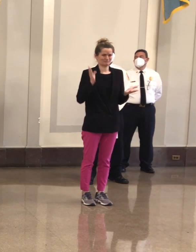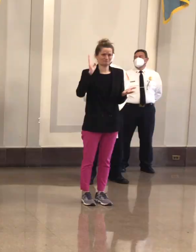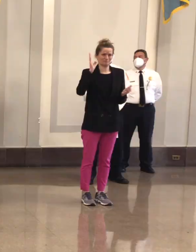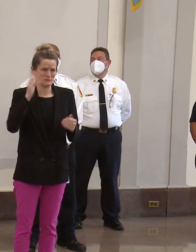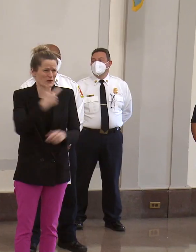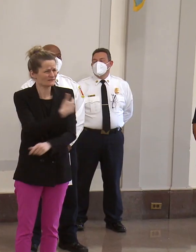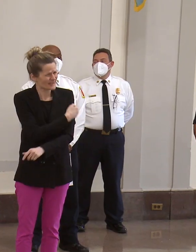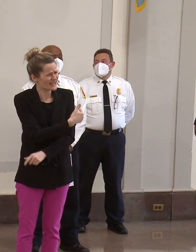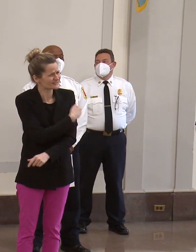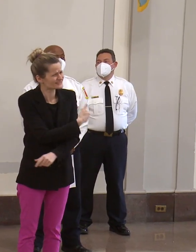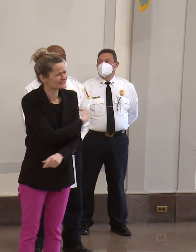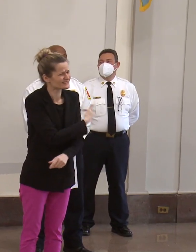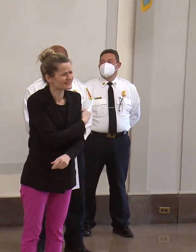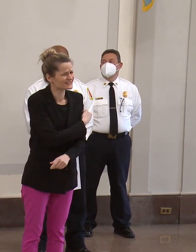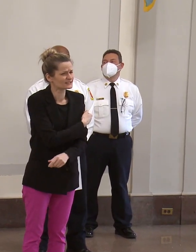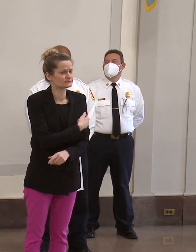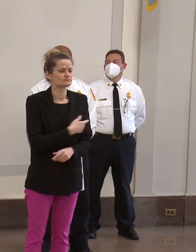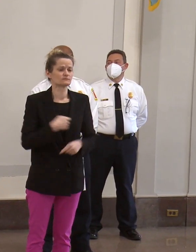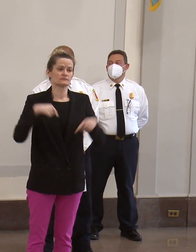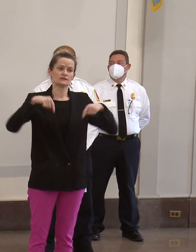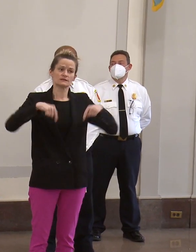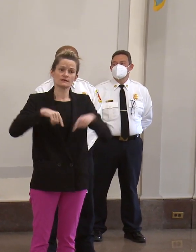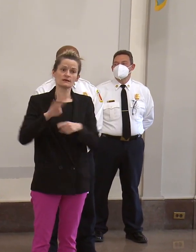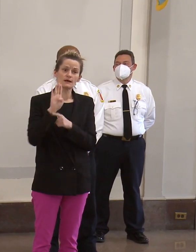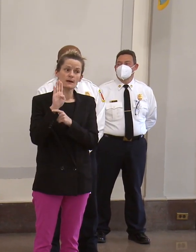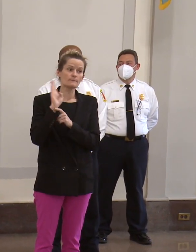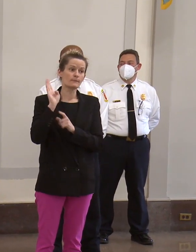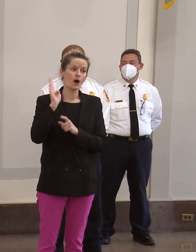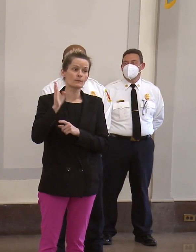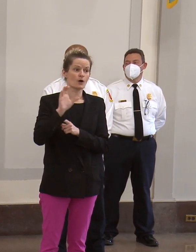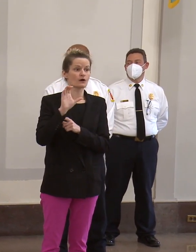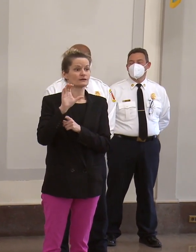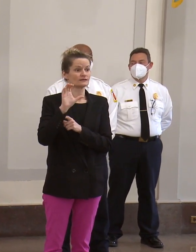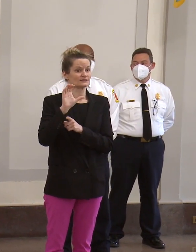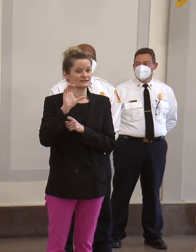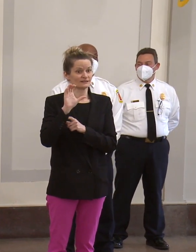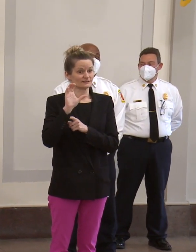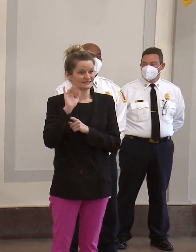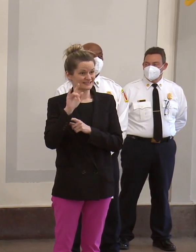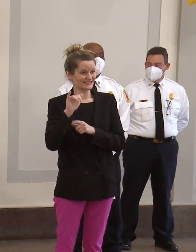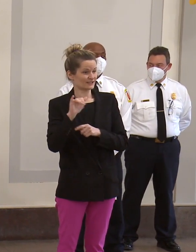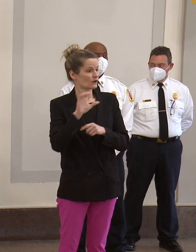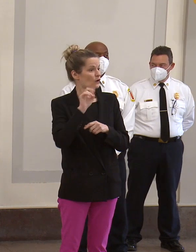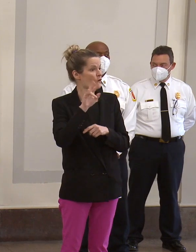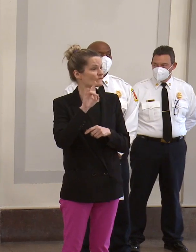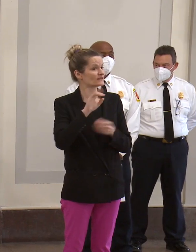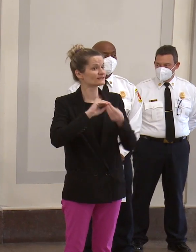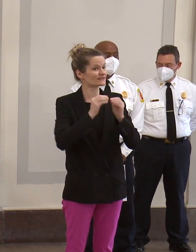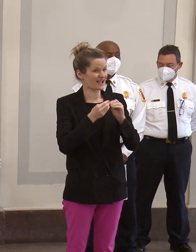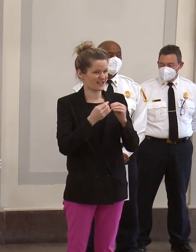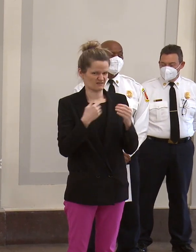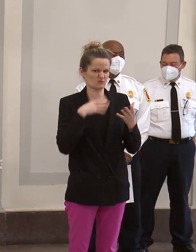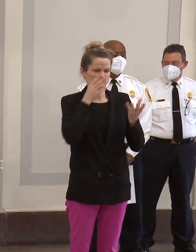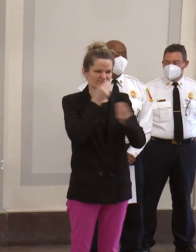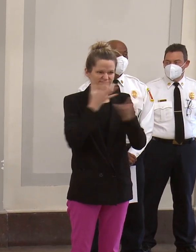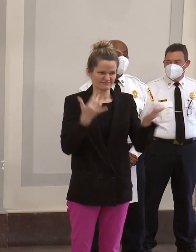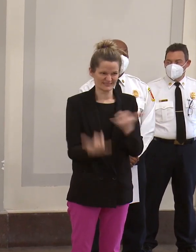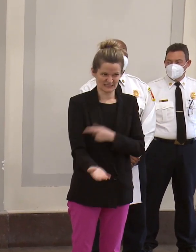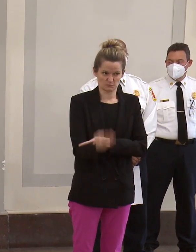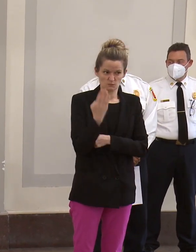COVID-19 dashboard has gotten a bit of an update. As of this morning, members of the public now have the ability to access